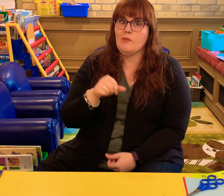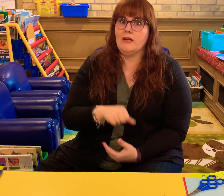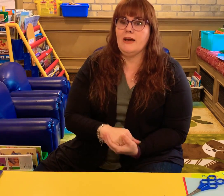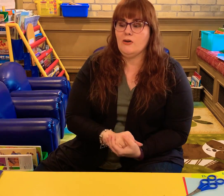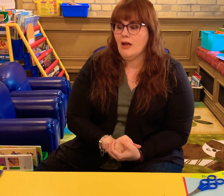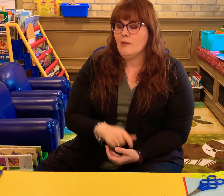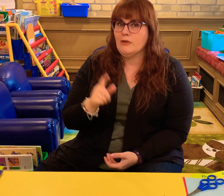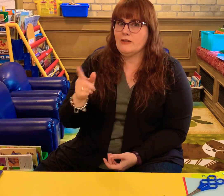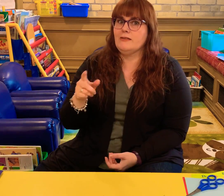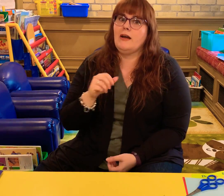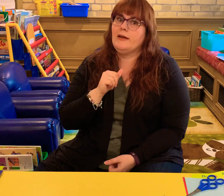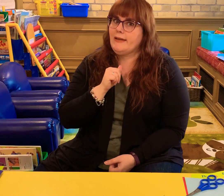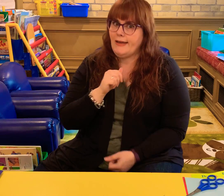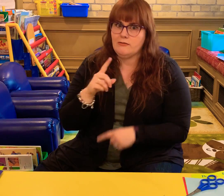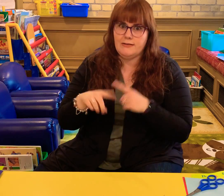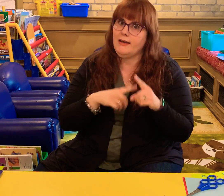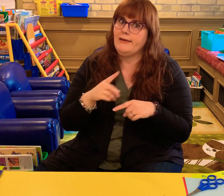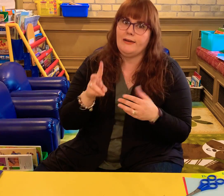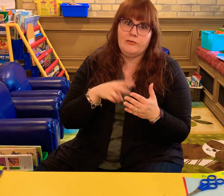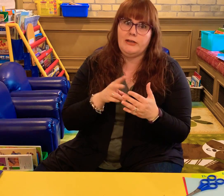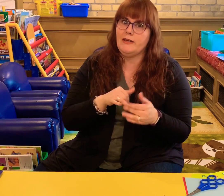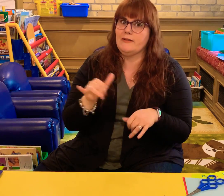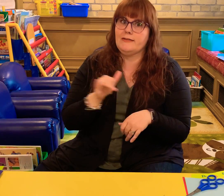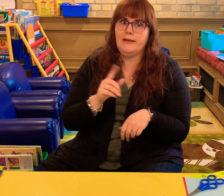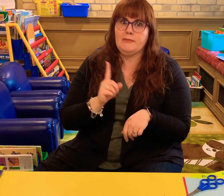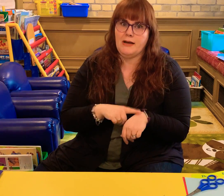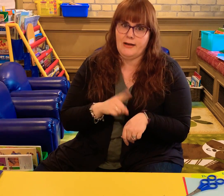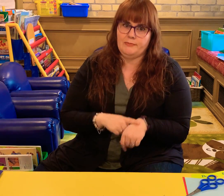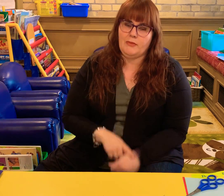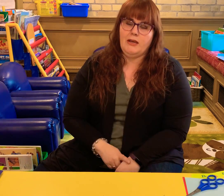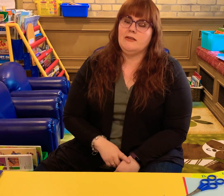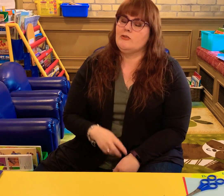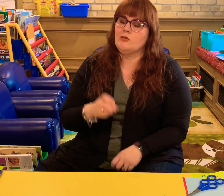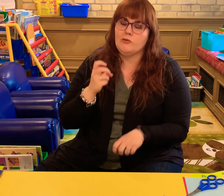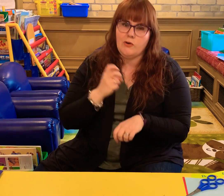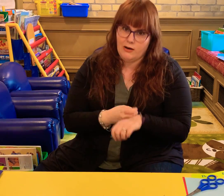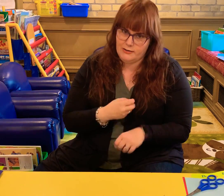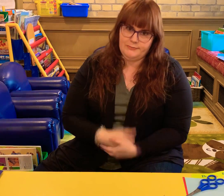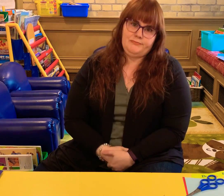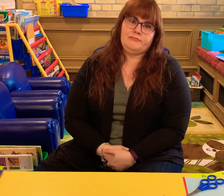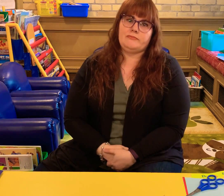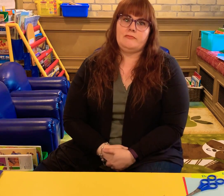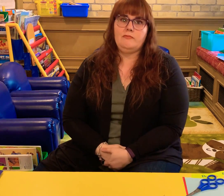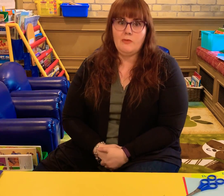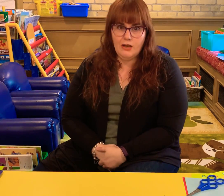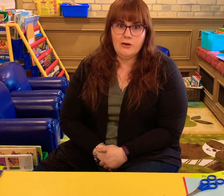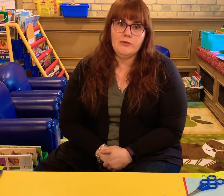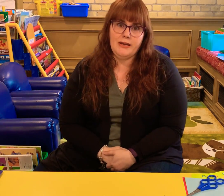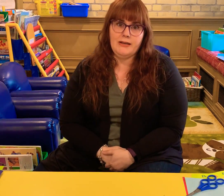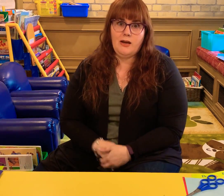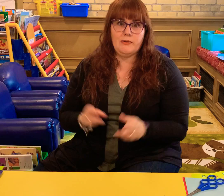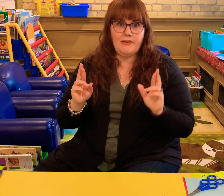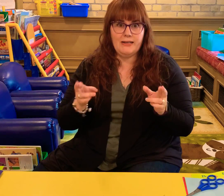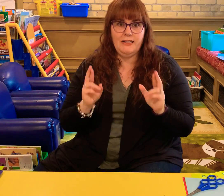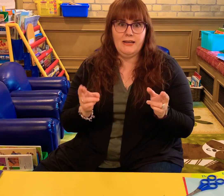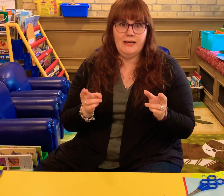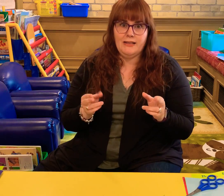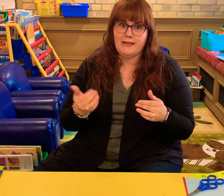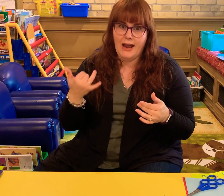on now because I can't sign and read at the same time it's too hard okay are we ready to have